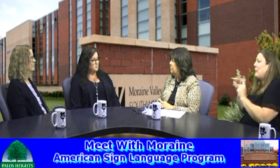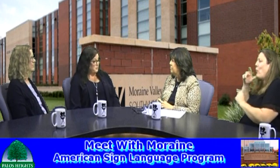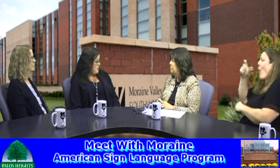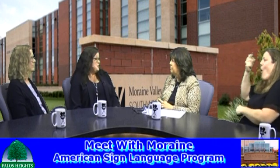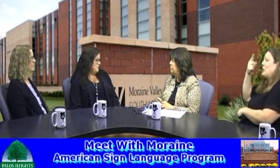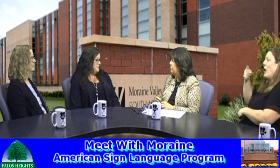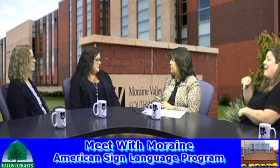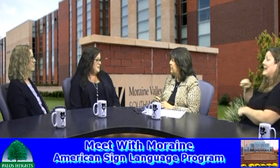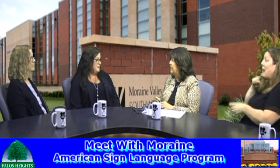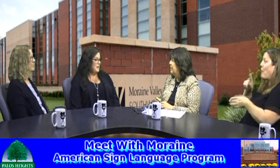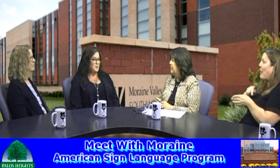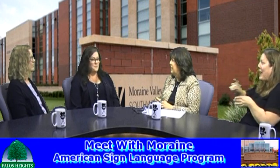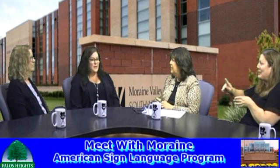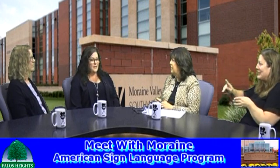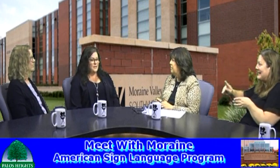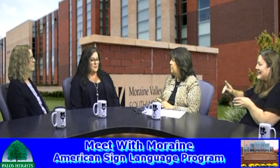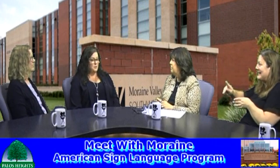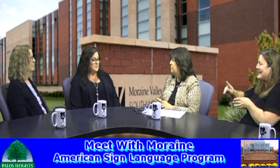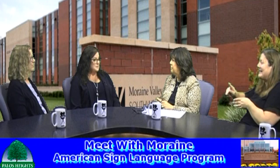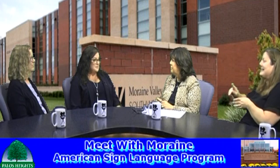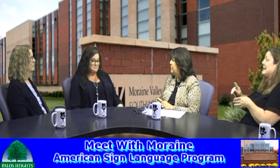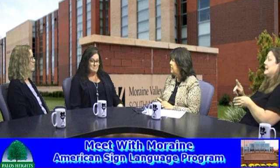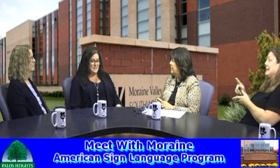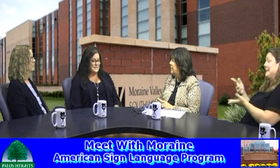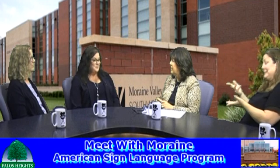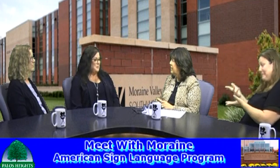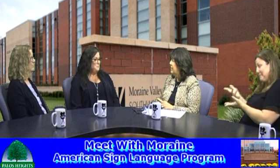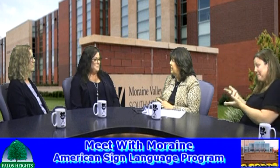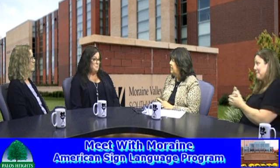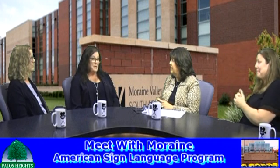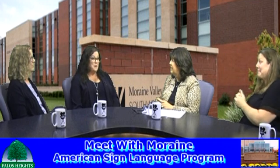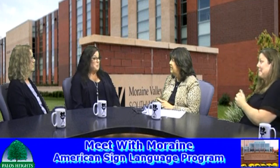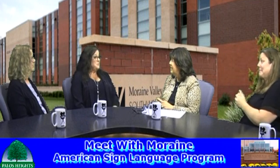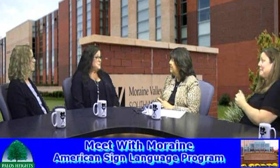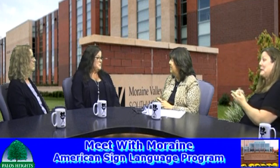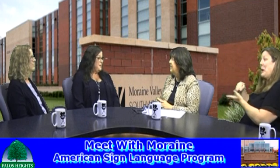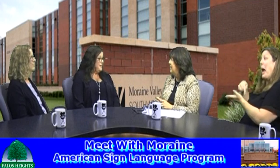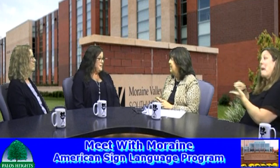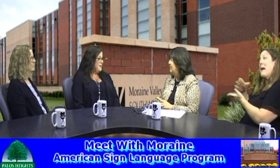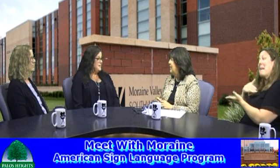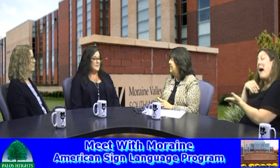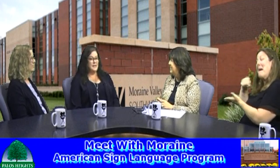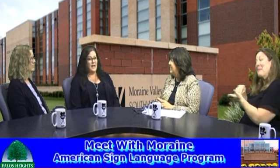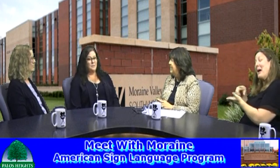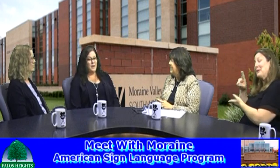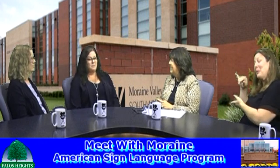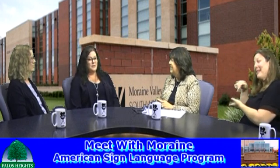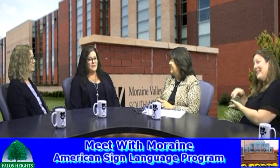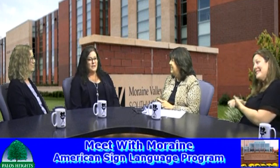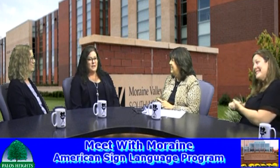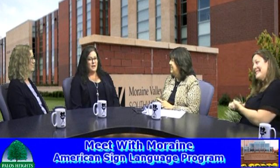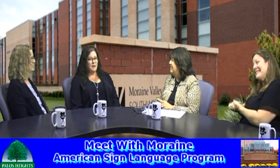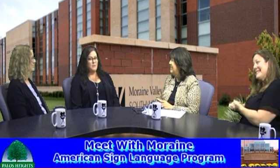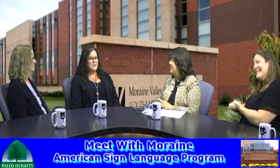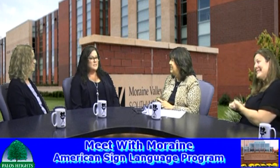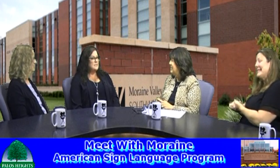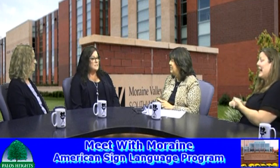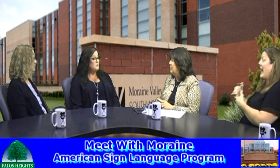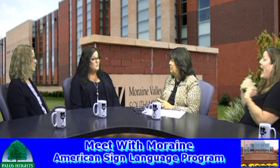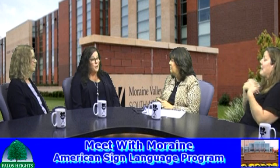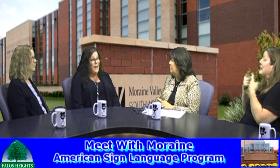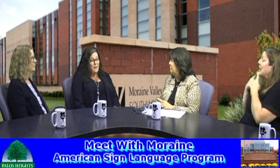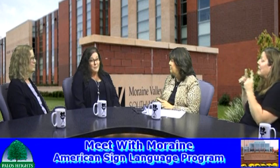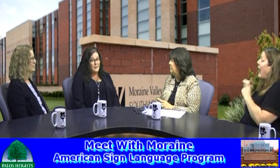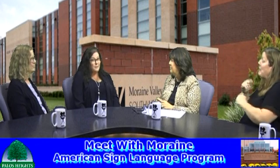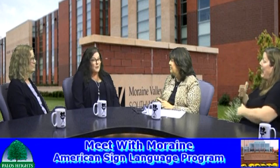that this is a profession, and that you know, it does. You know, I pay my bills doing it, and I've been very